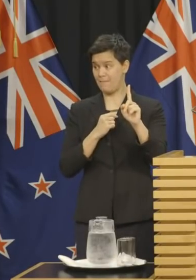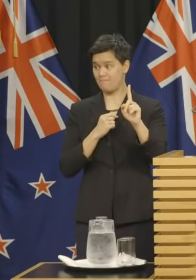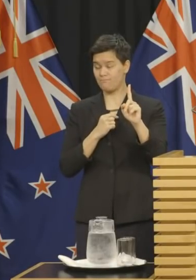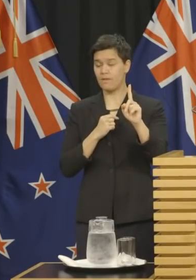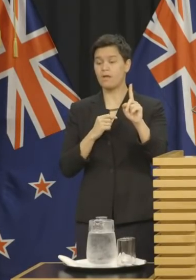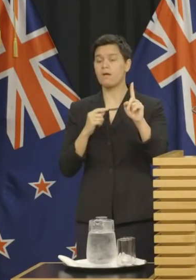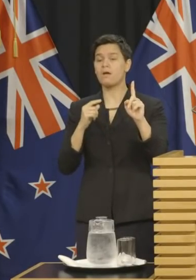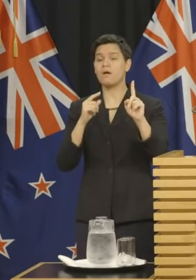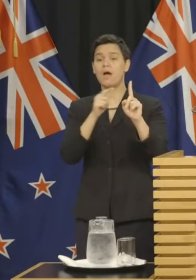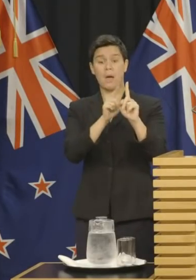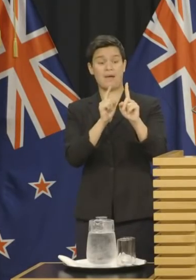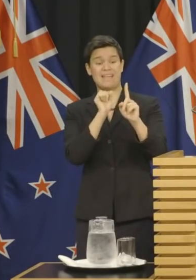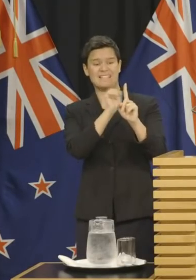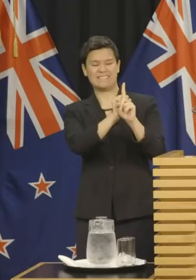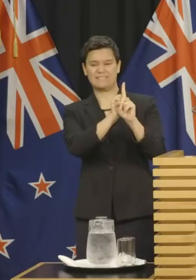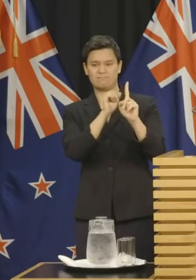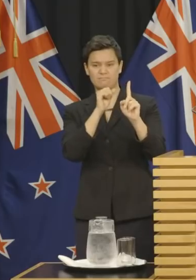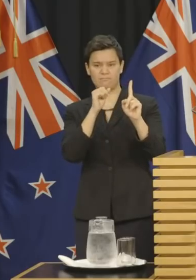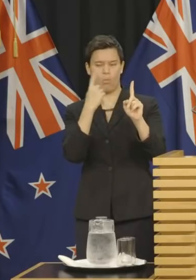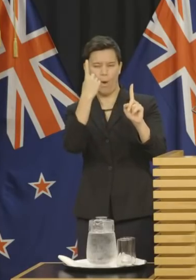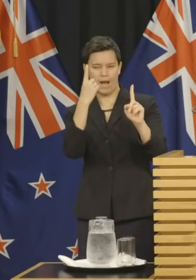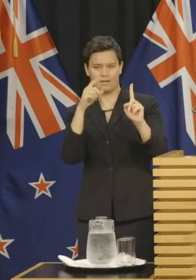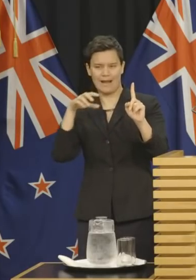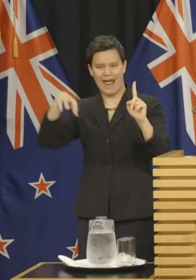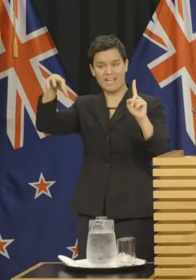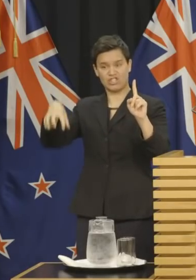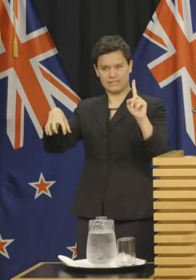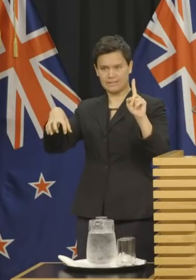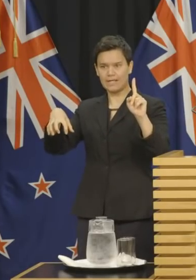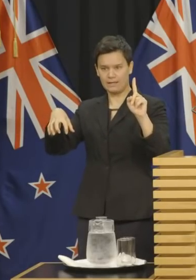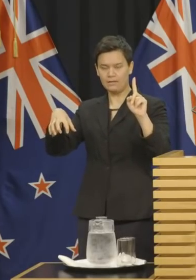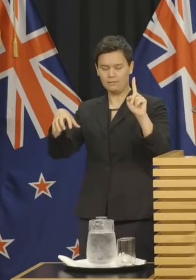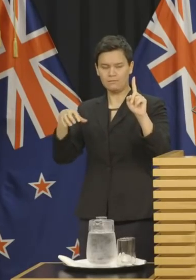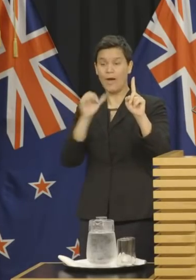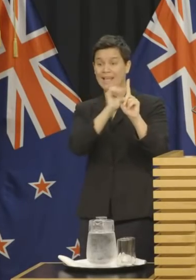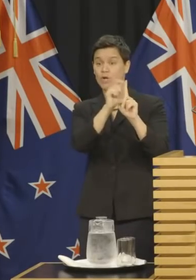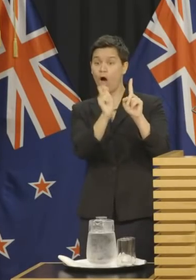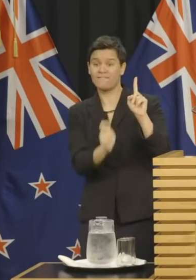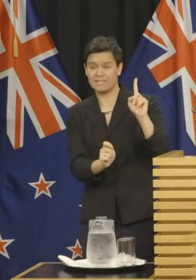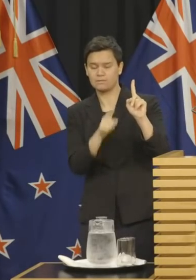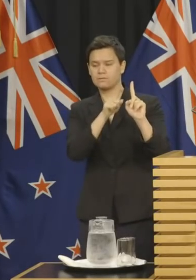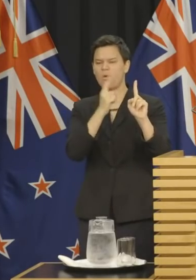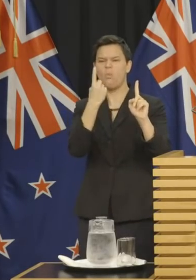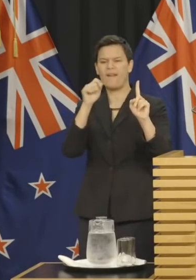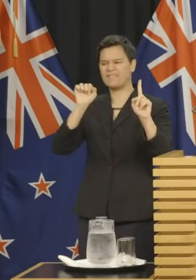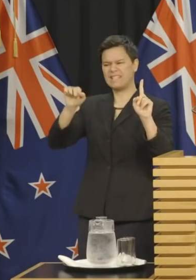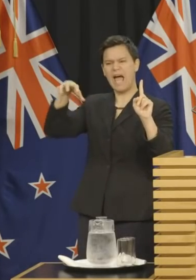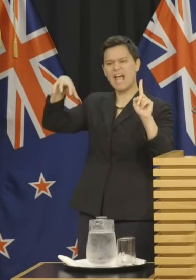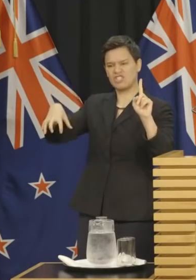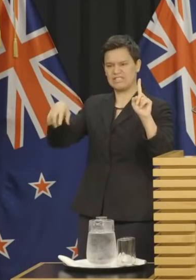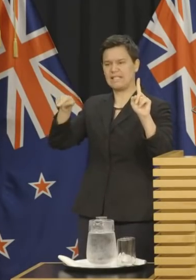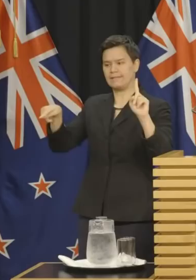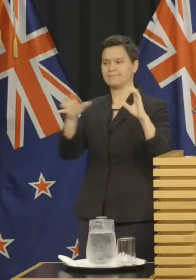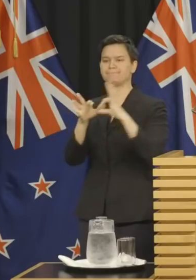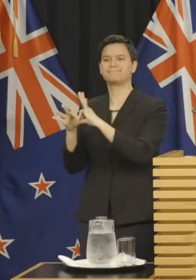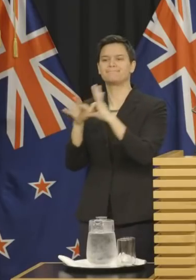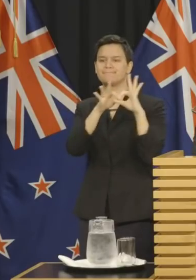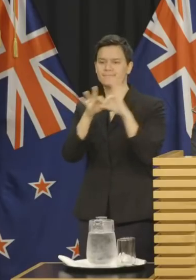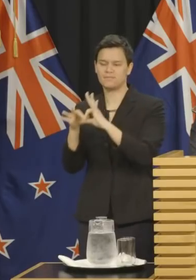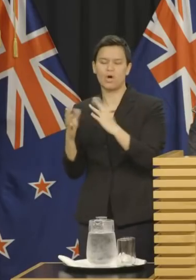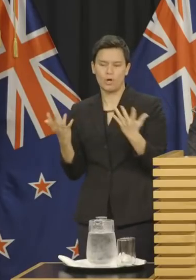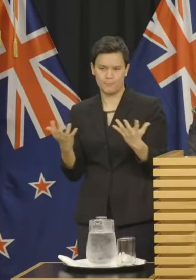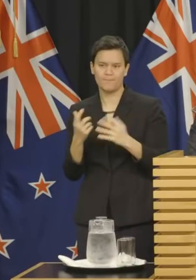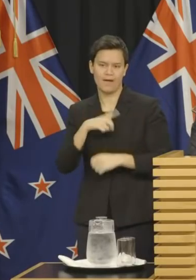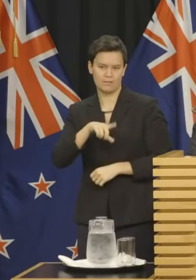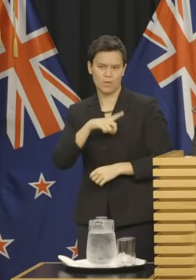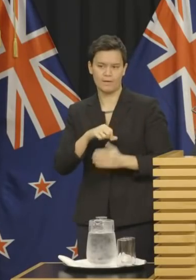of the minister's agencies. This is one of many factors I have considered here that have led me to this decision. You said that